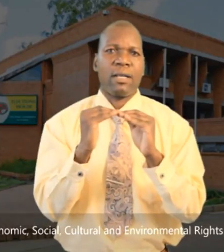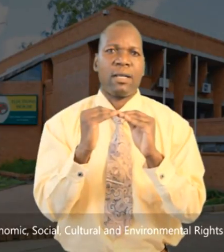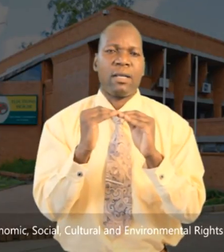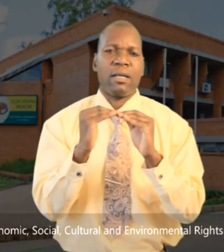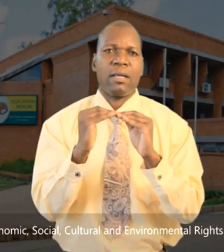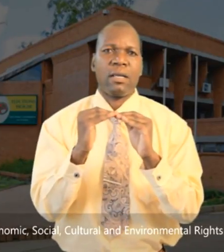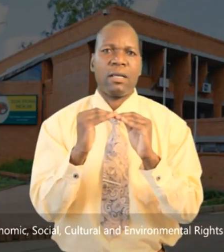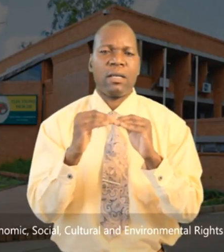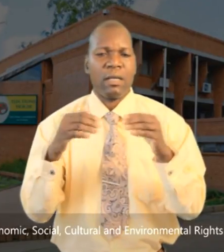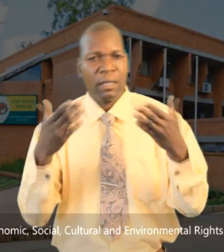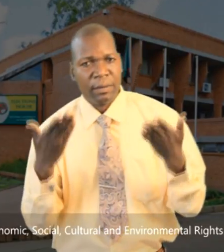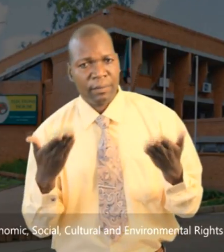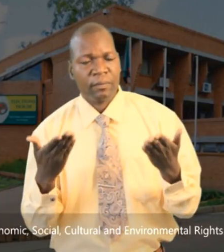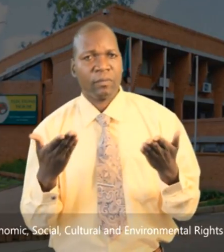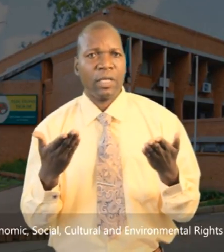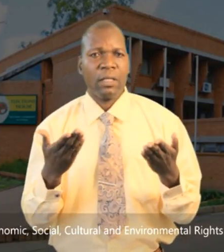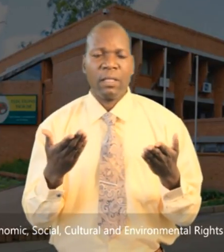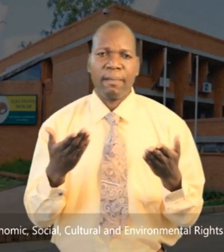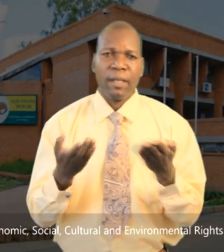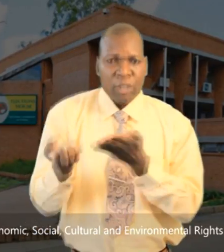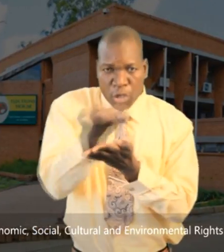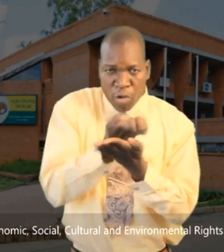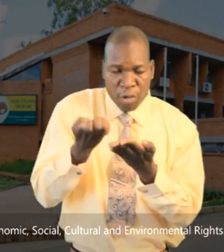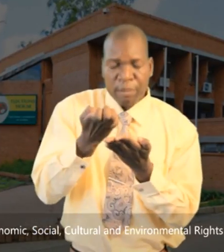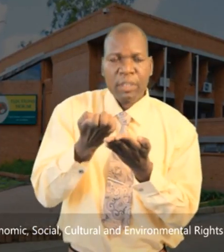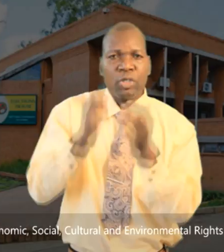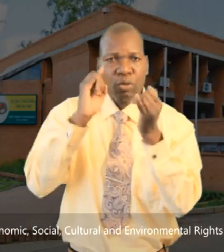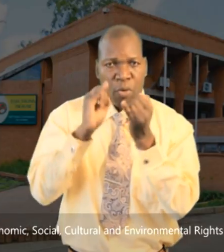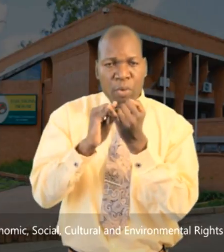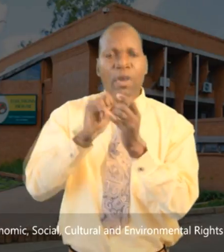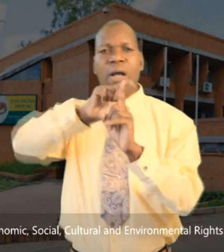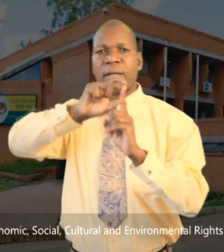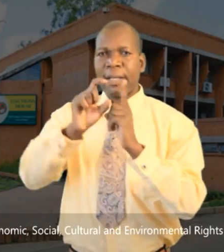economic, social, cultural, and environmental rights,